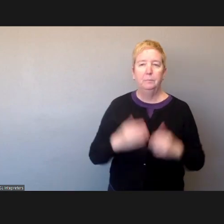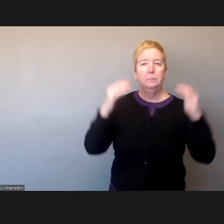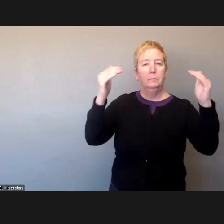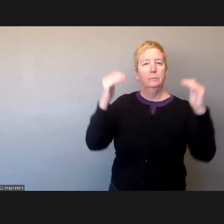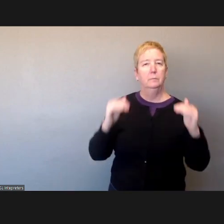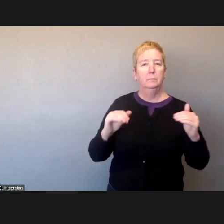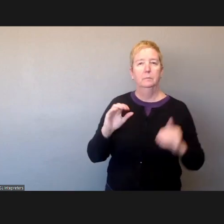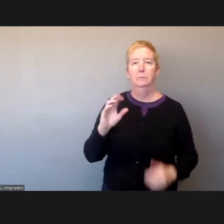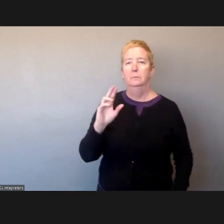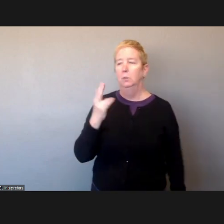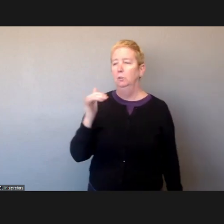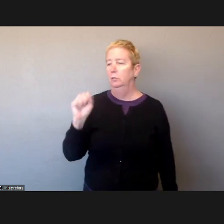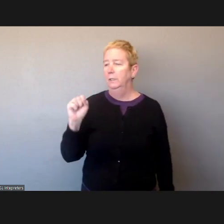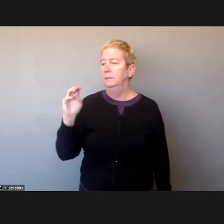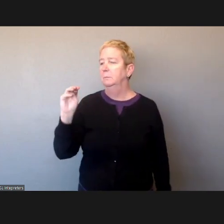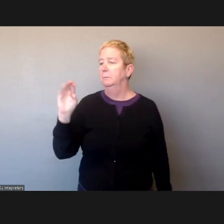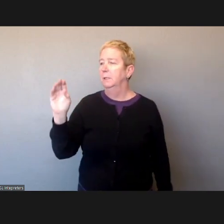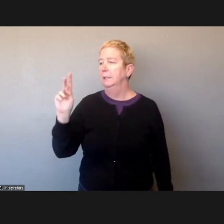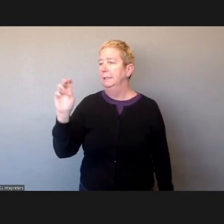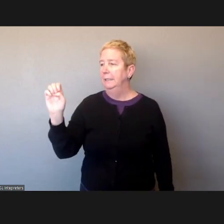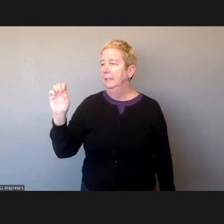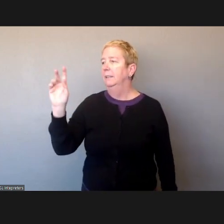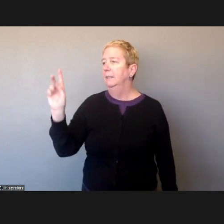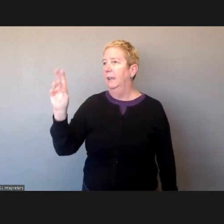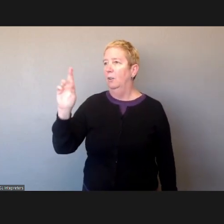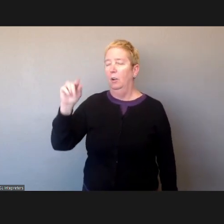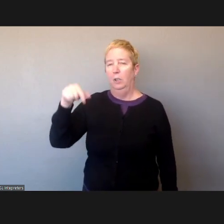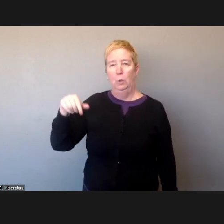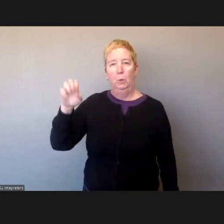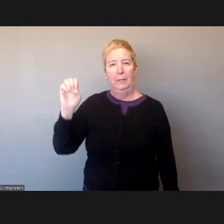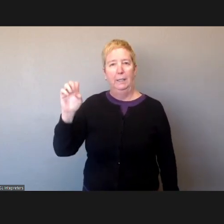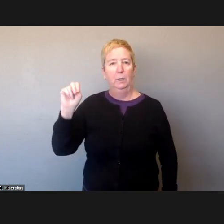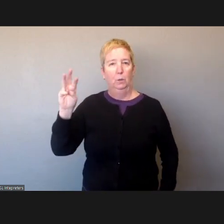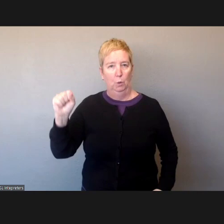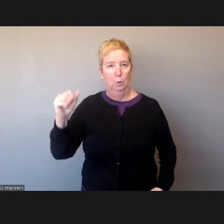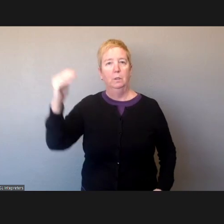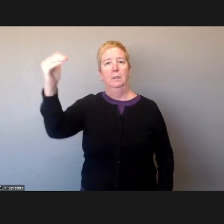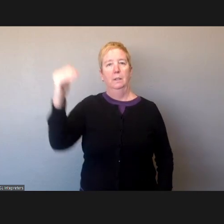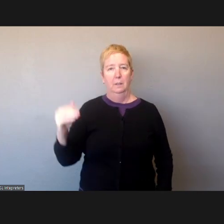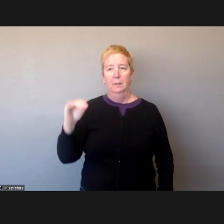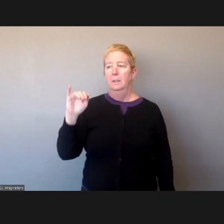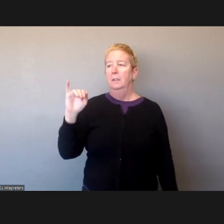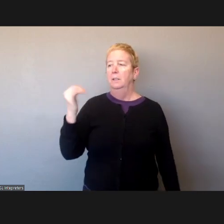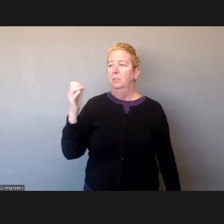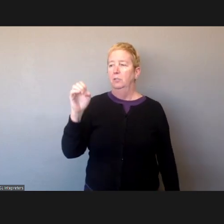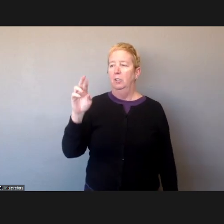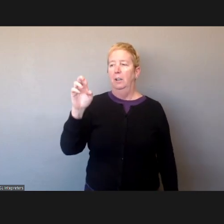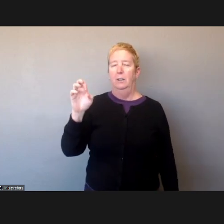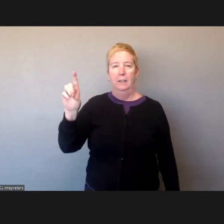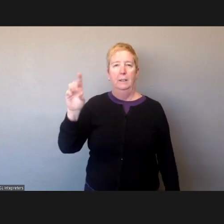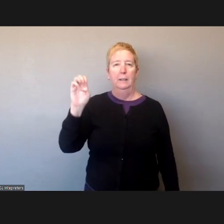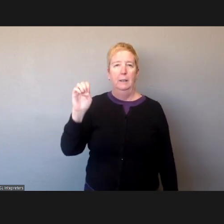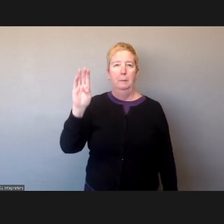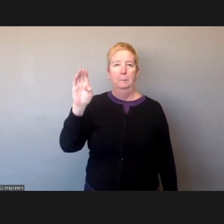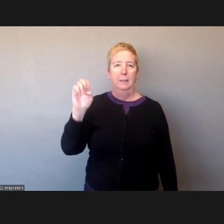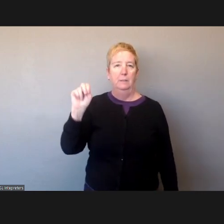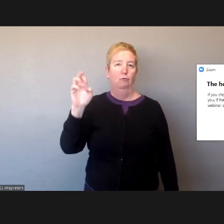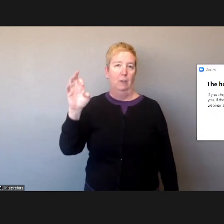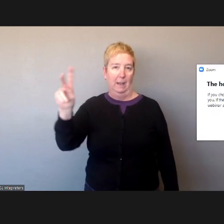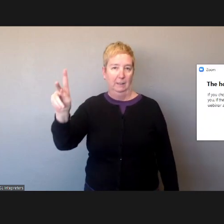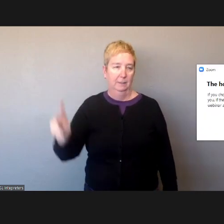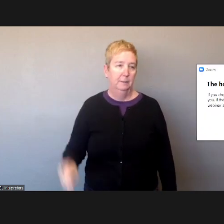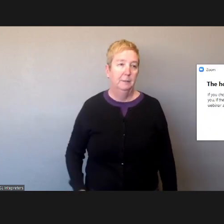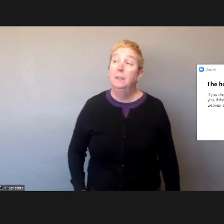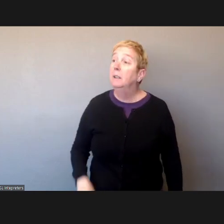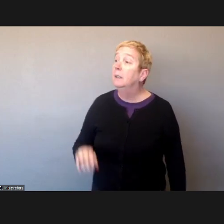to go to Chris McKee from KRQE News, and after Chris, we'll go to Jared Epidemiology.